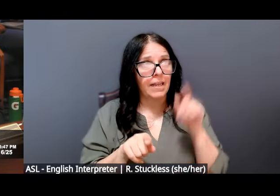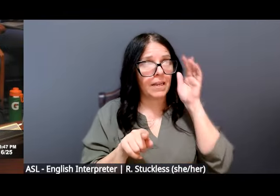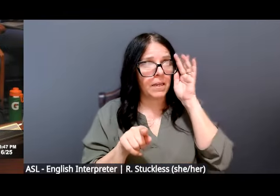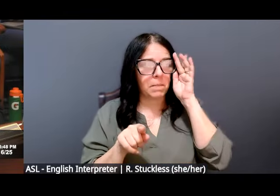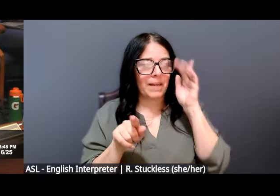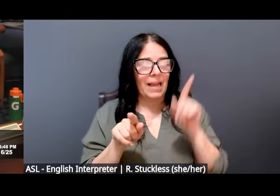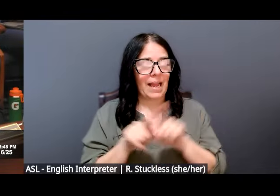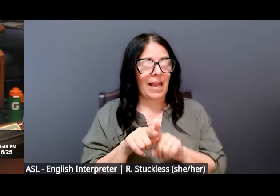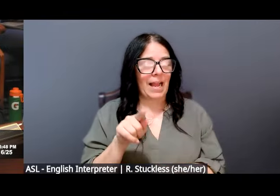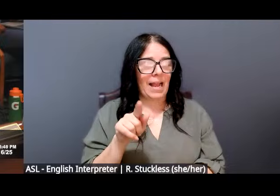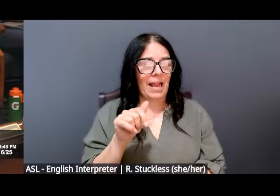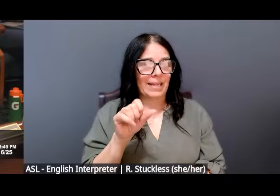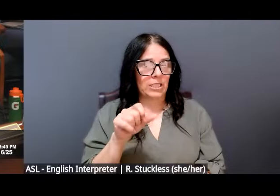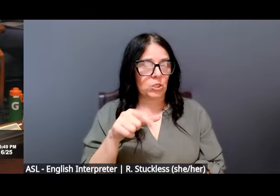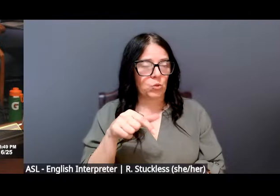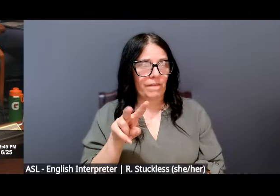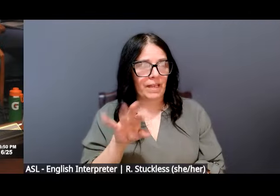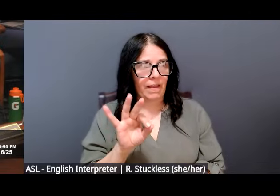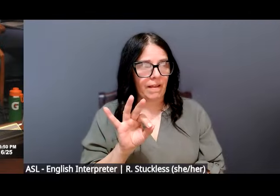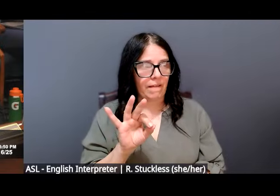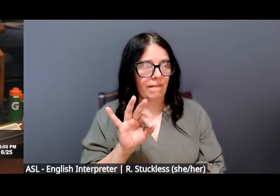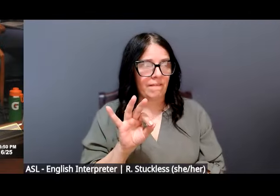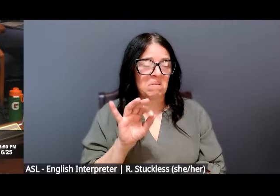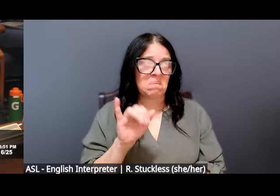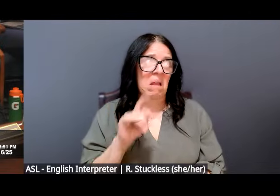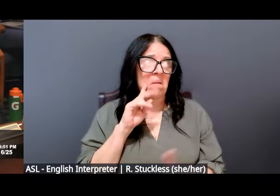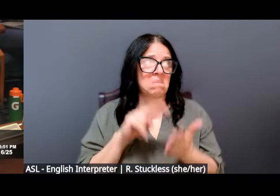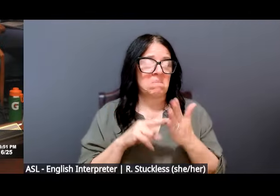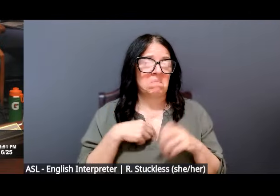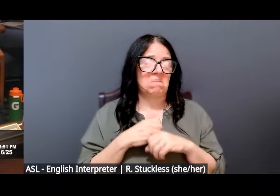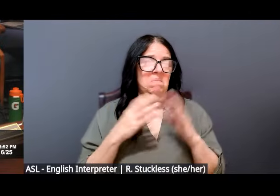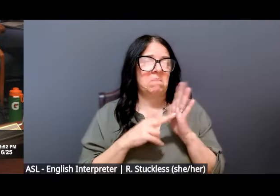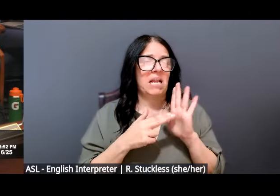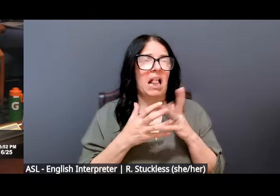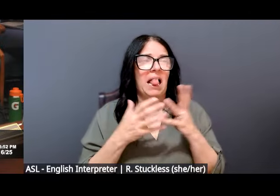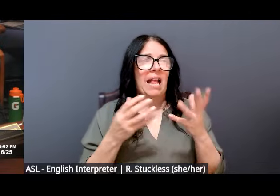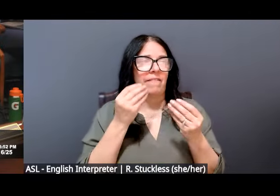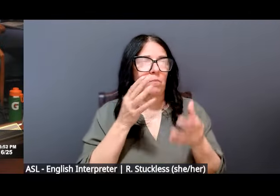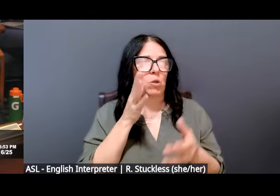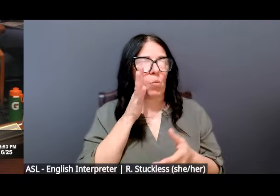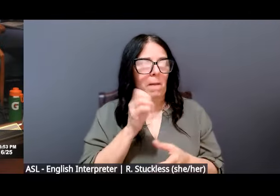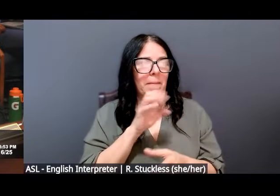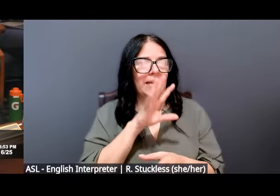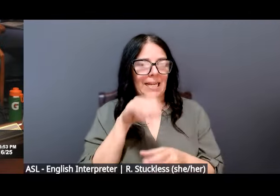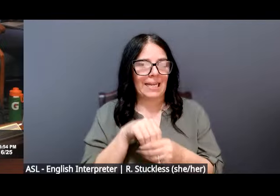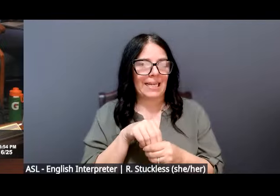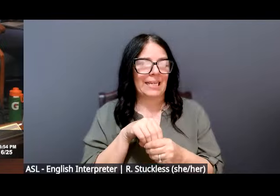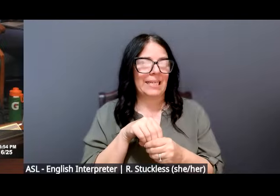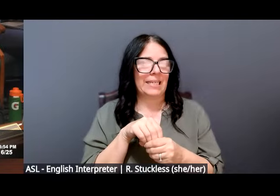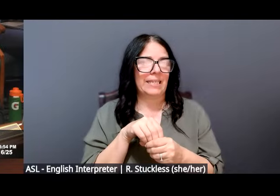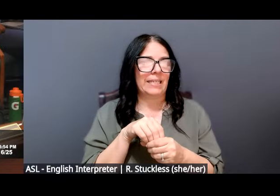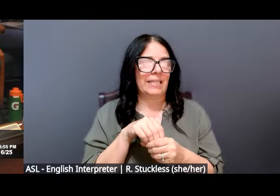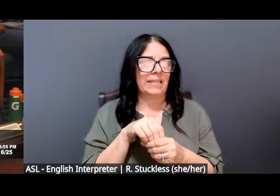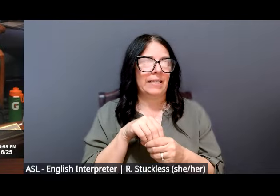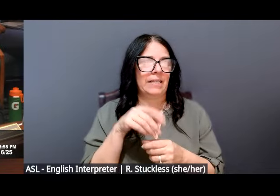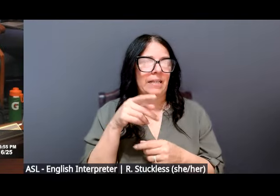QVF. That suggests to me that a lot of information is going to be in the precinct poll